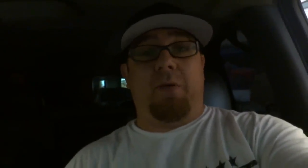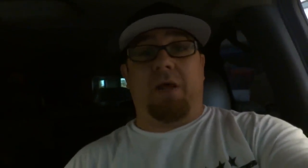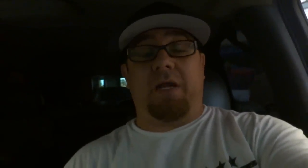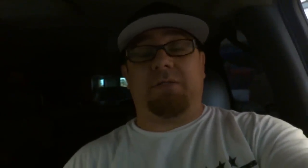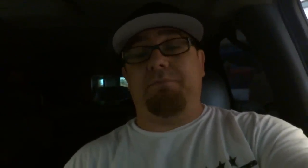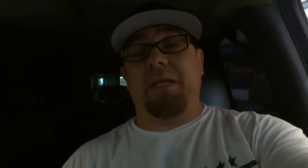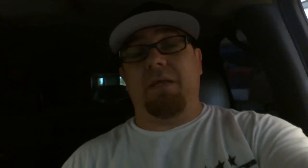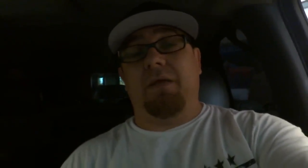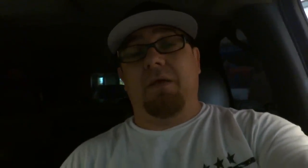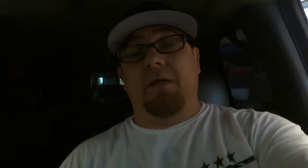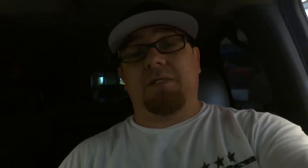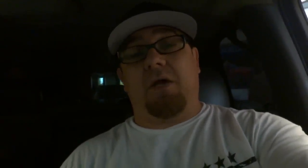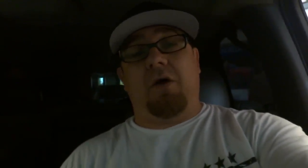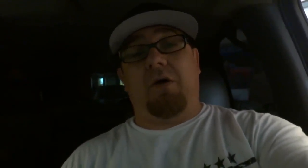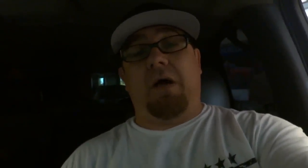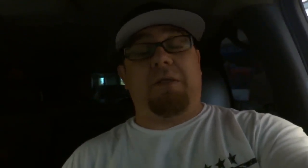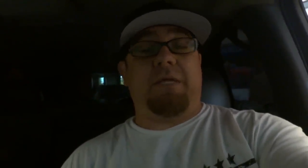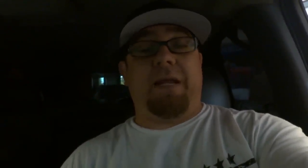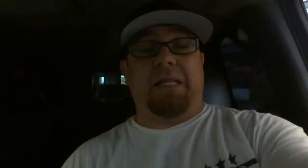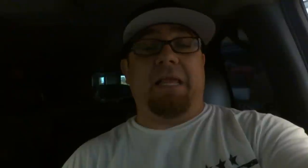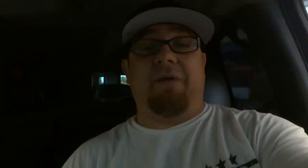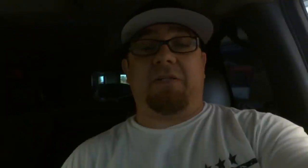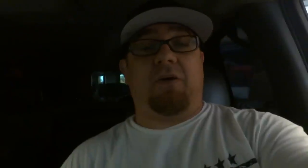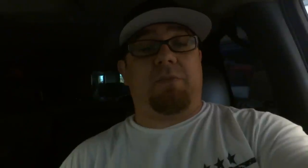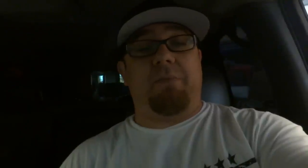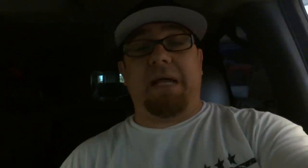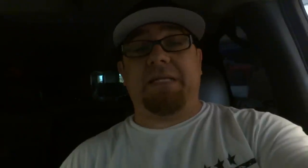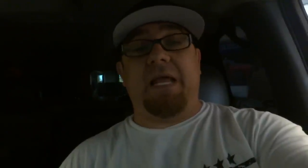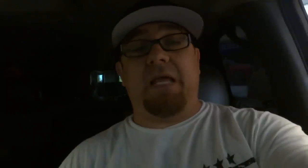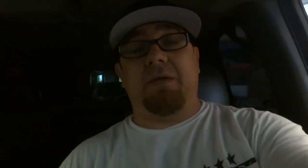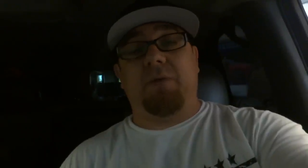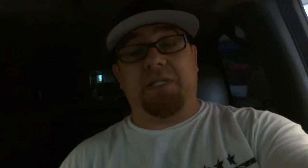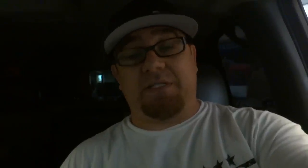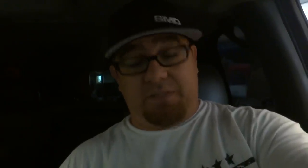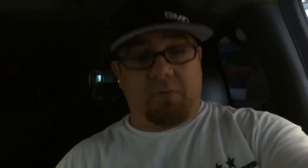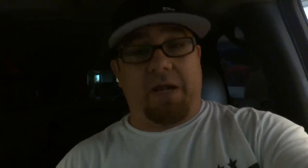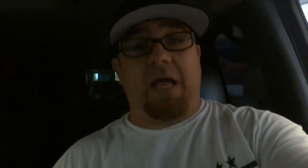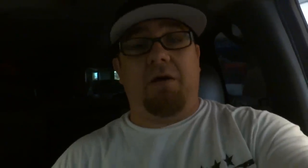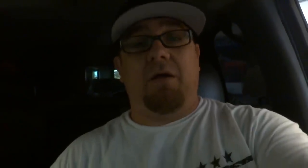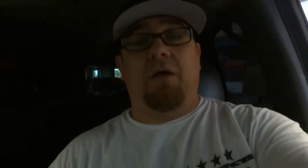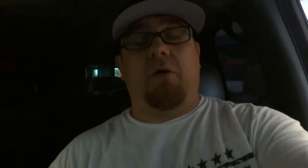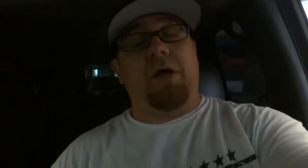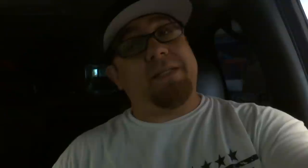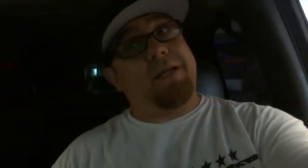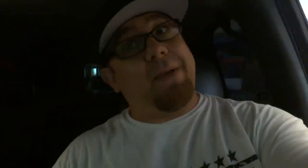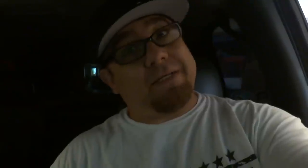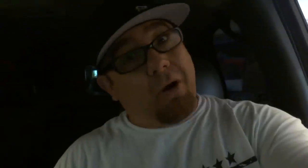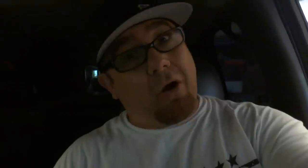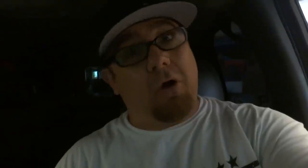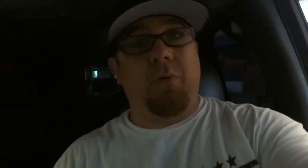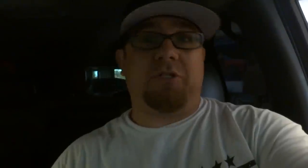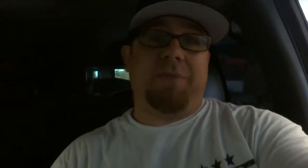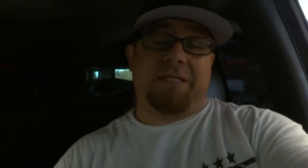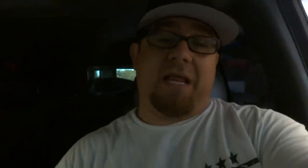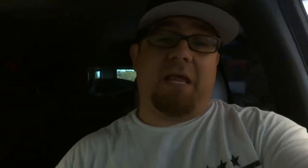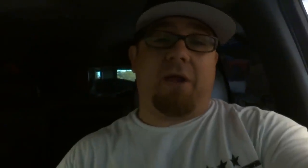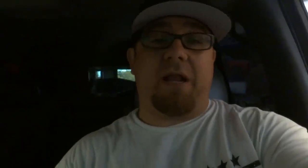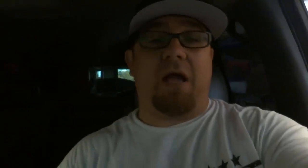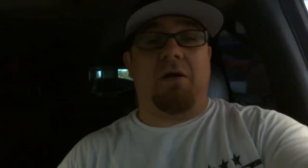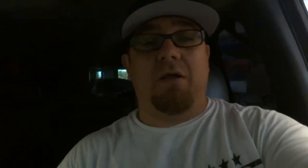want to hear some beat. So I was getting ready to leave. I told them come back today, which is right now. Well, I said come back tomorrow, which would be today, right now.